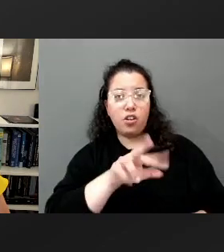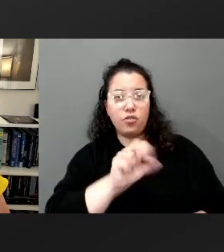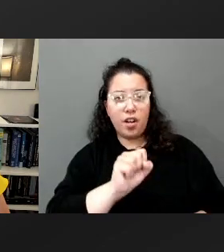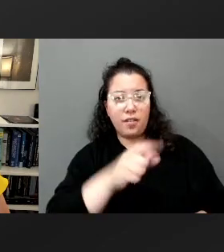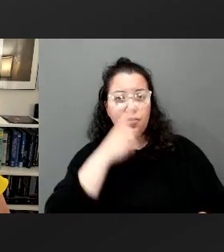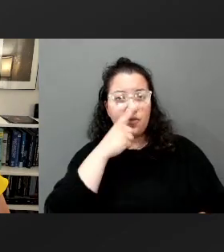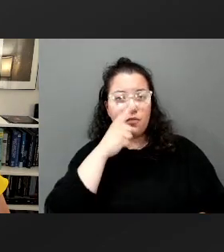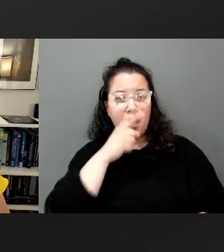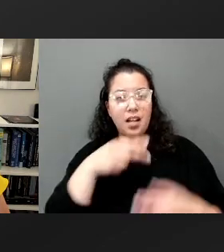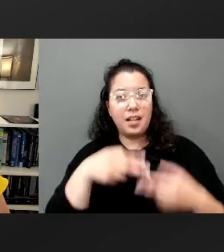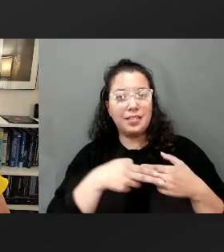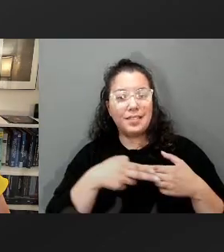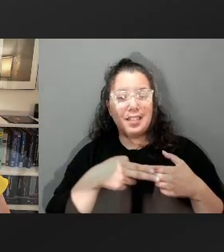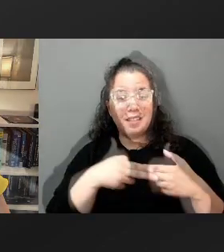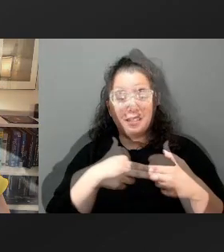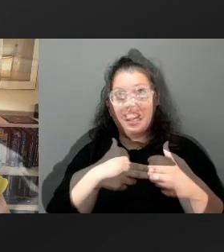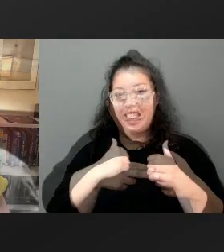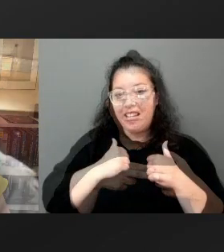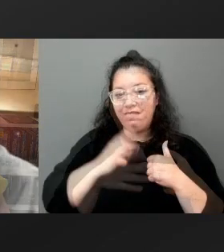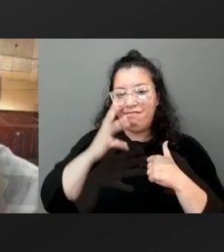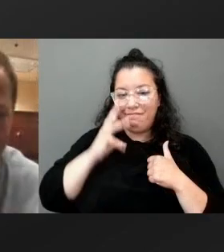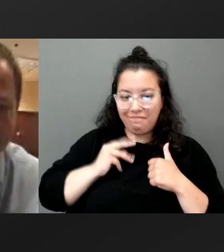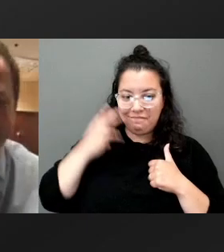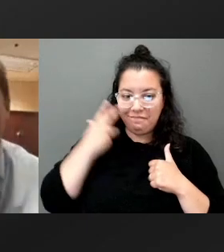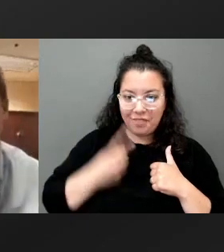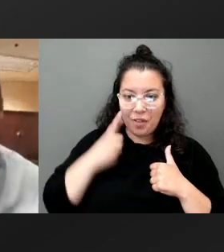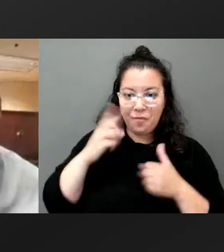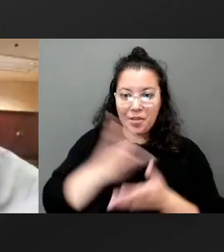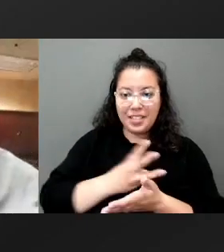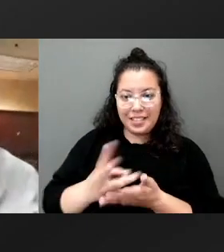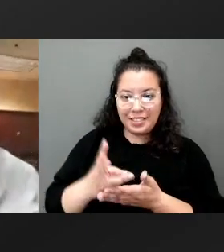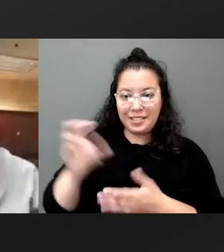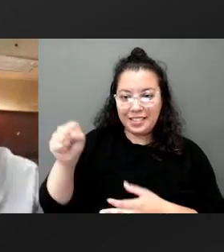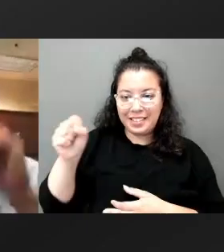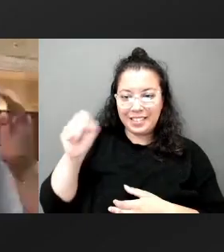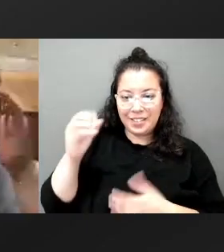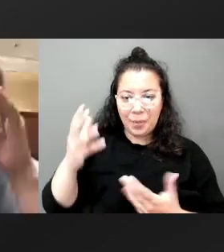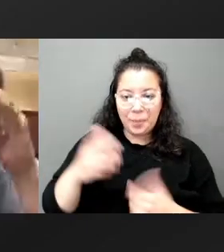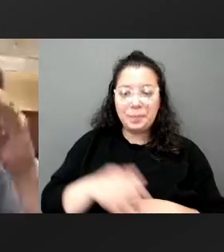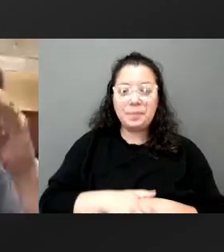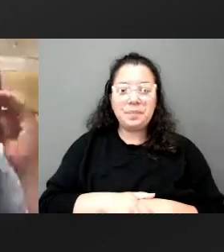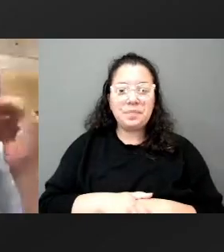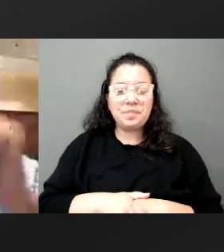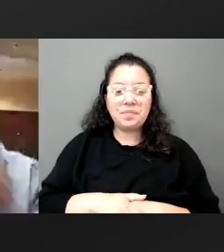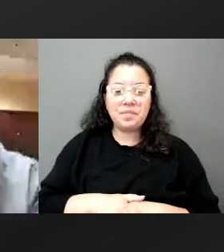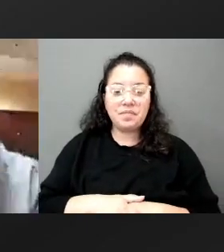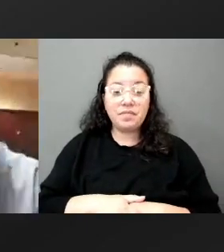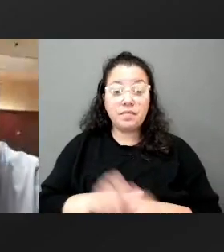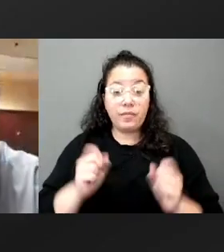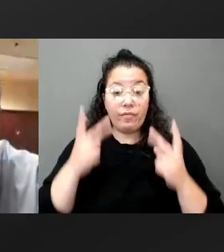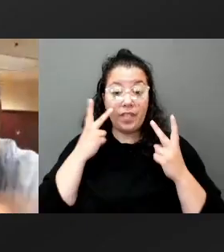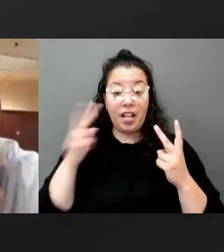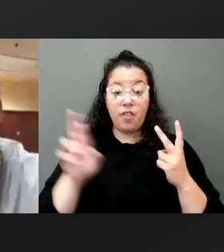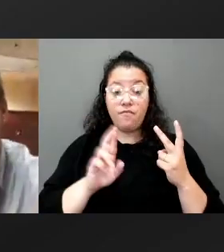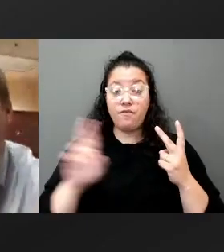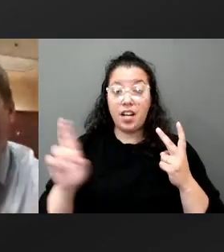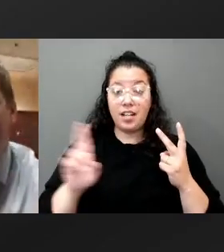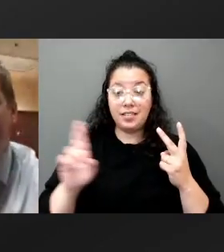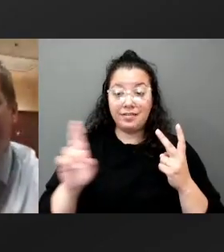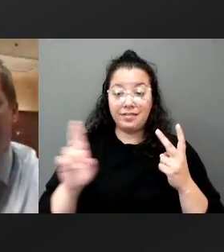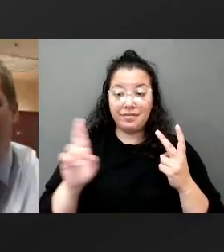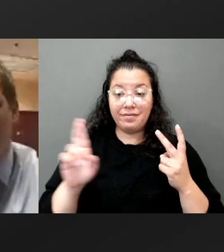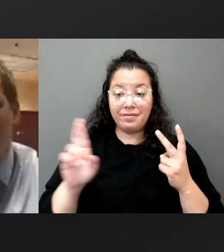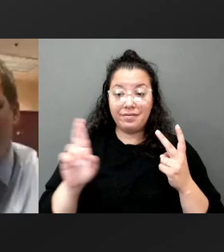slide 21. So what you see on the right there, you see these kind